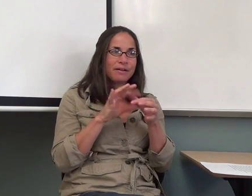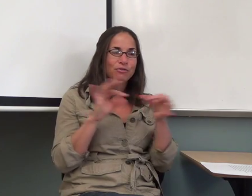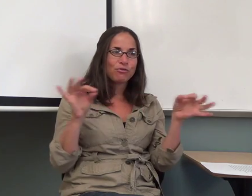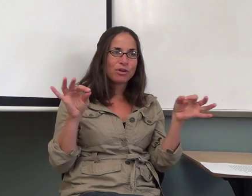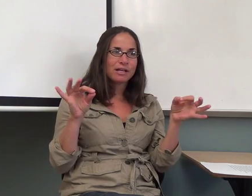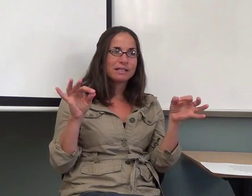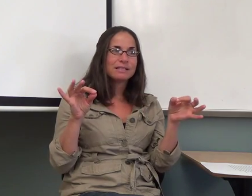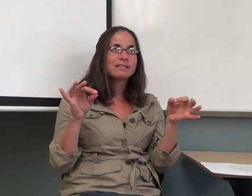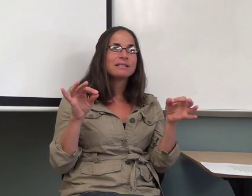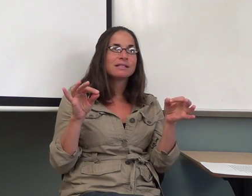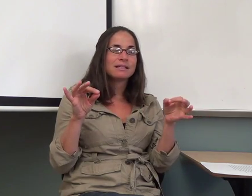What question does that answer?